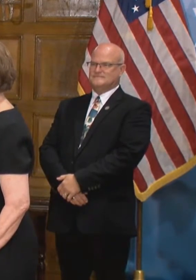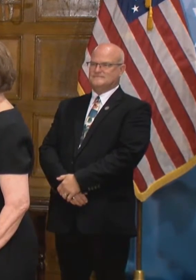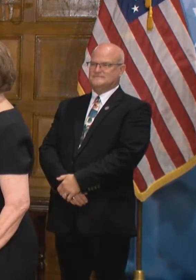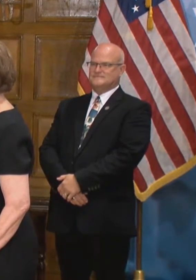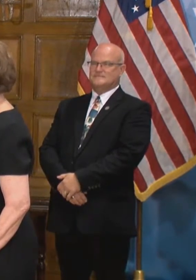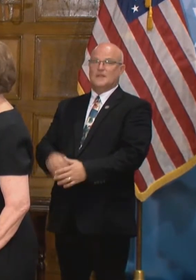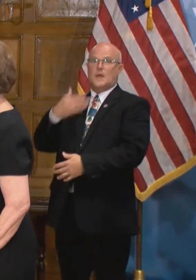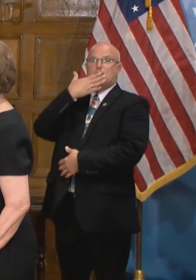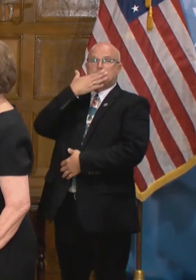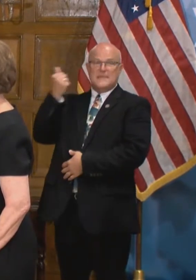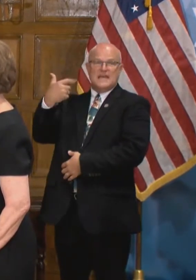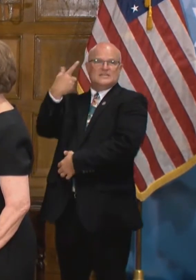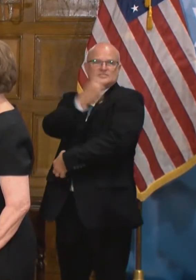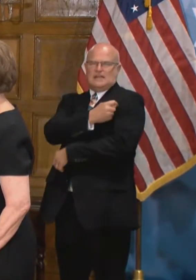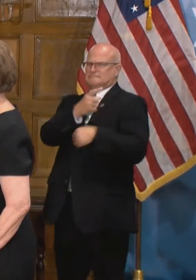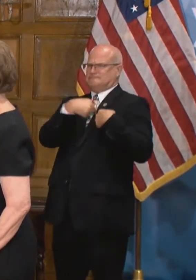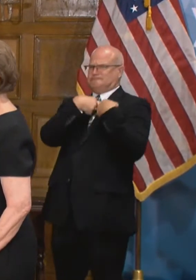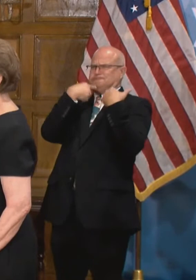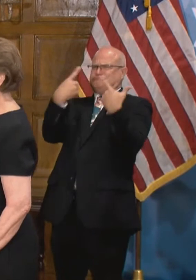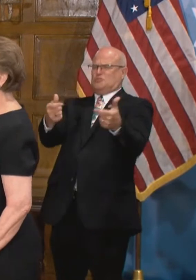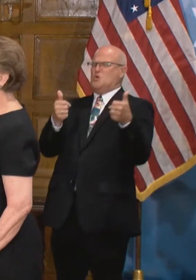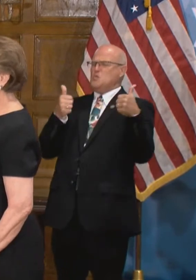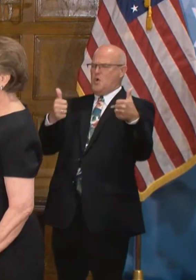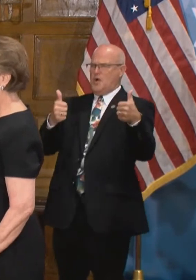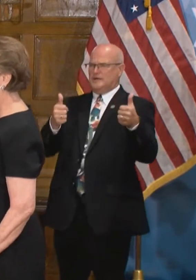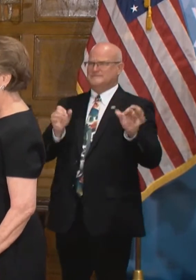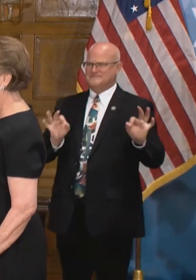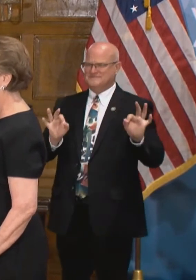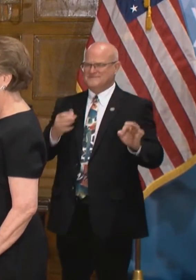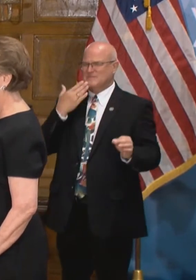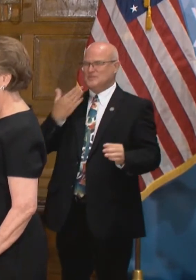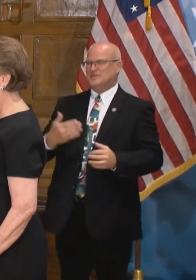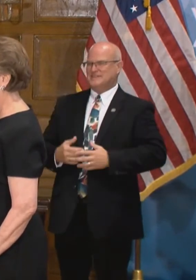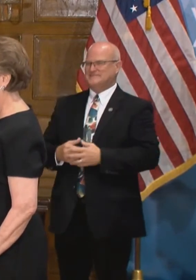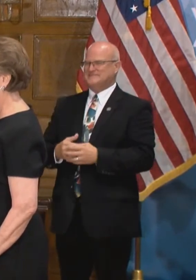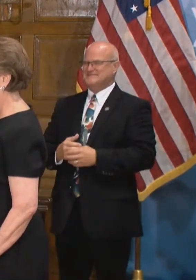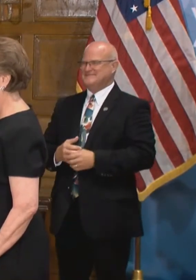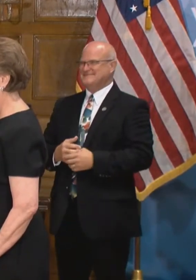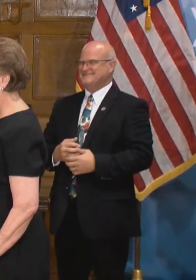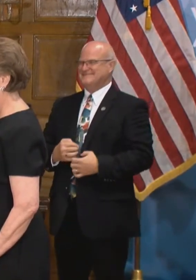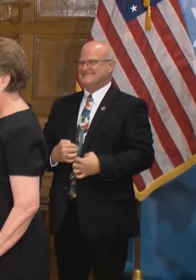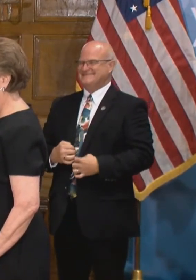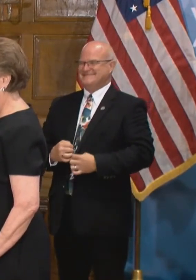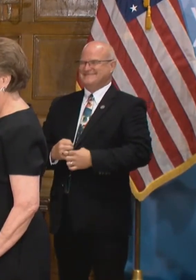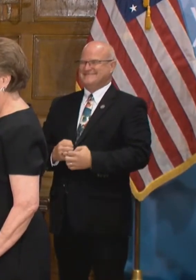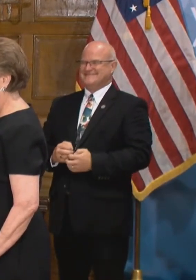You're the best shot giver Thank you. in Arkansas, I can tell you that.